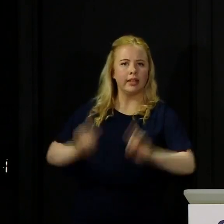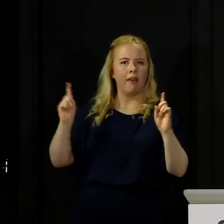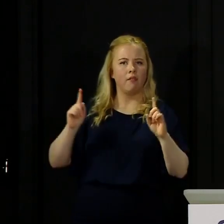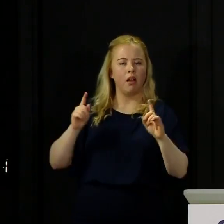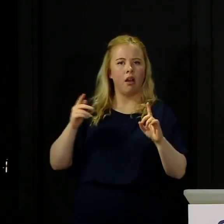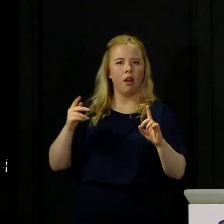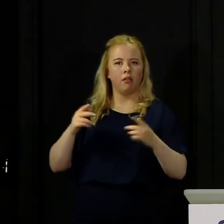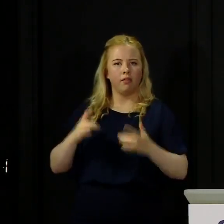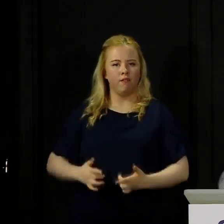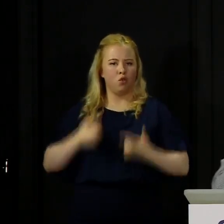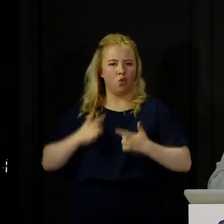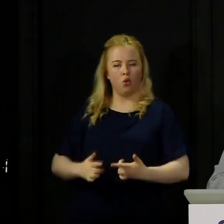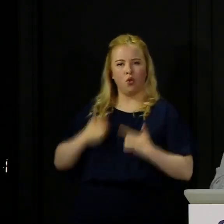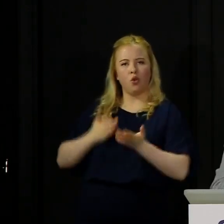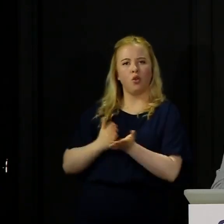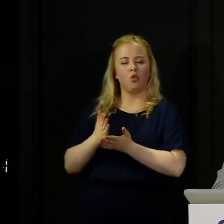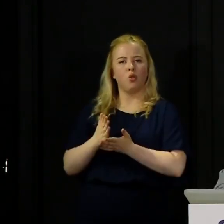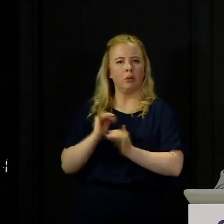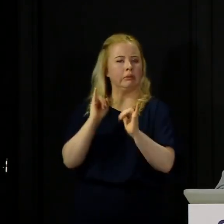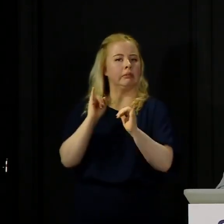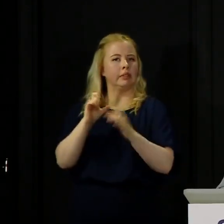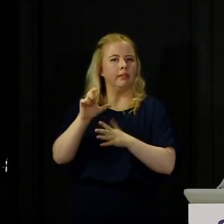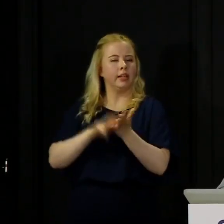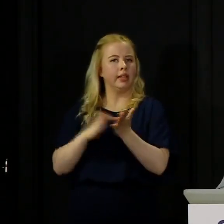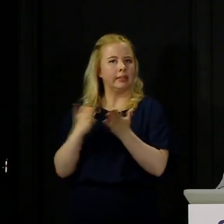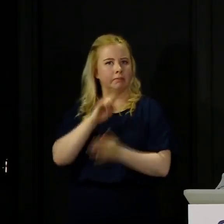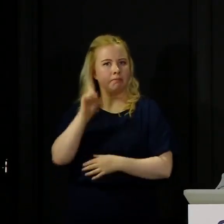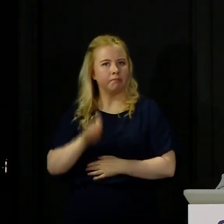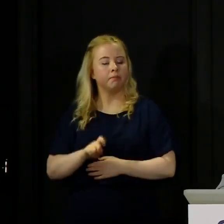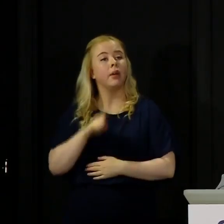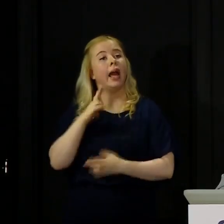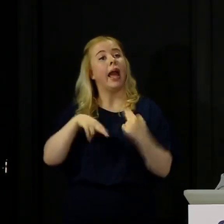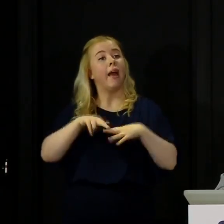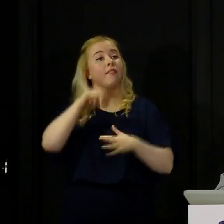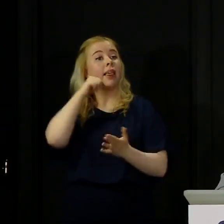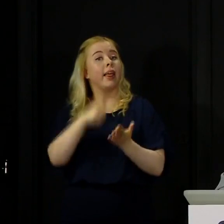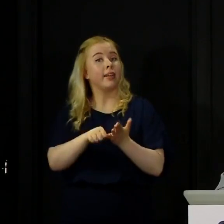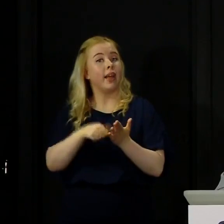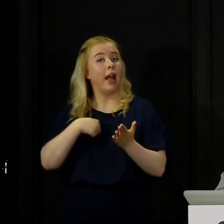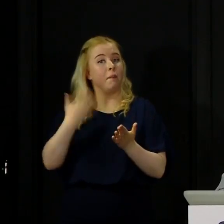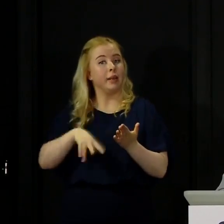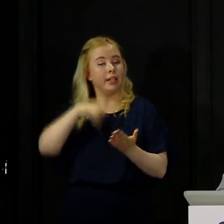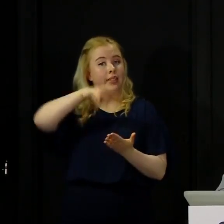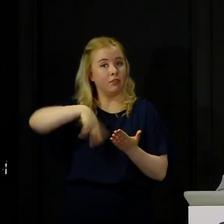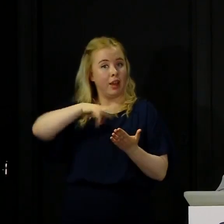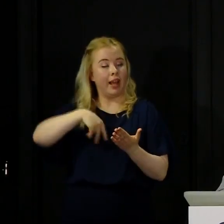health crisis? If it's the letter, I assume it is, Kieran. I know that the Chief Medical Officer has